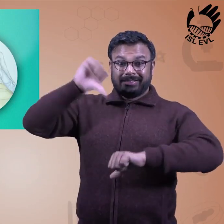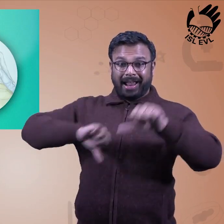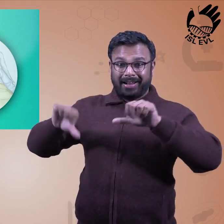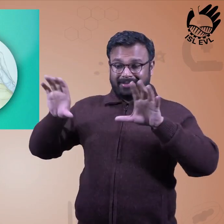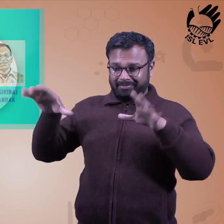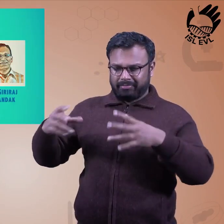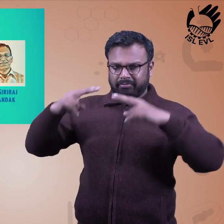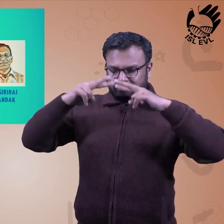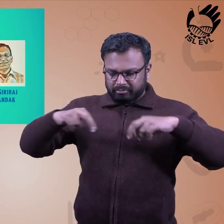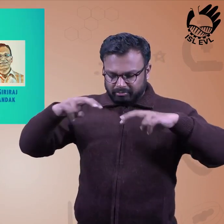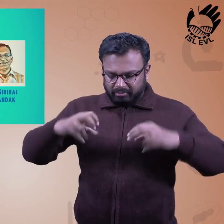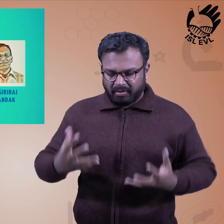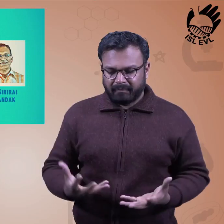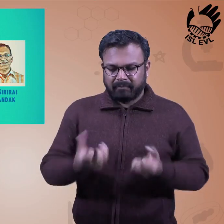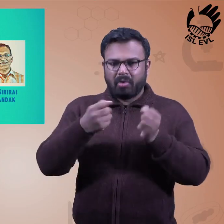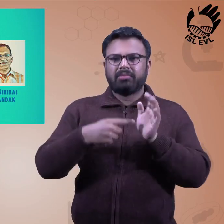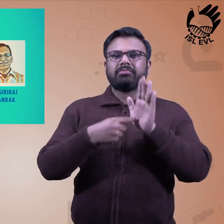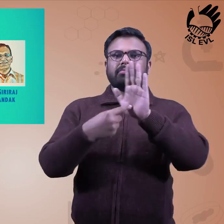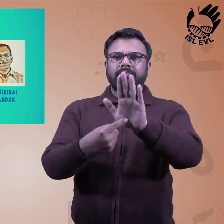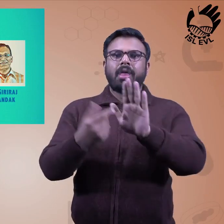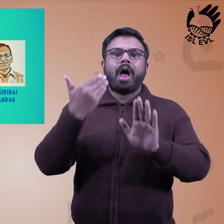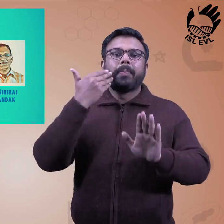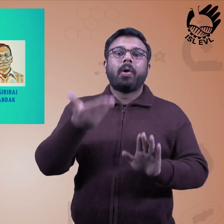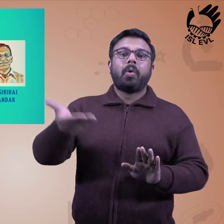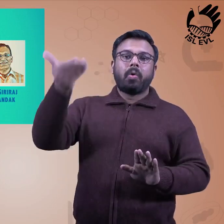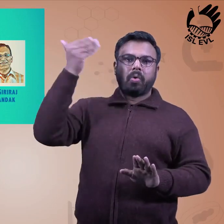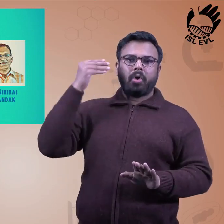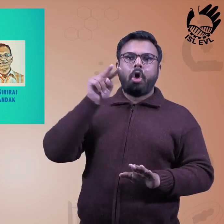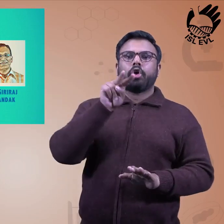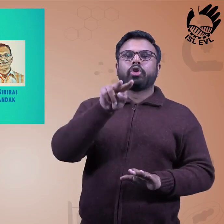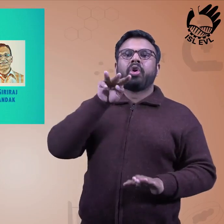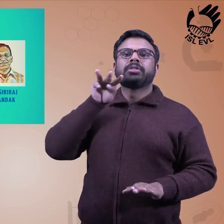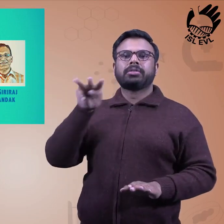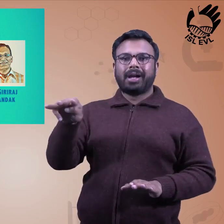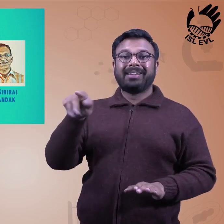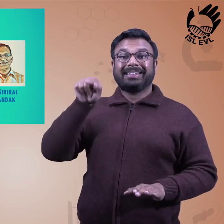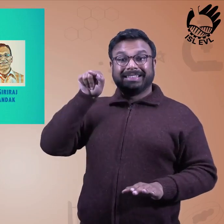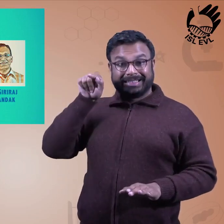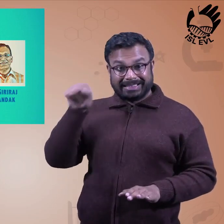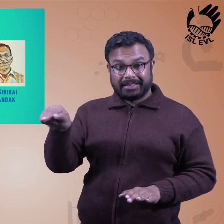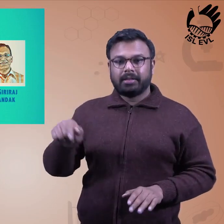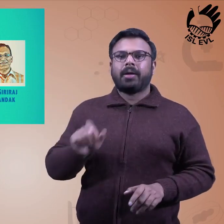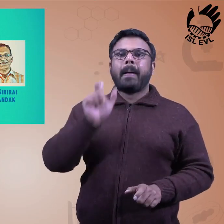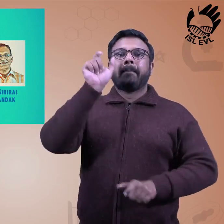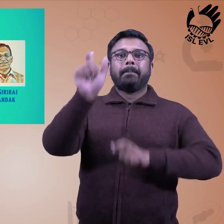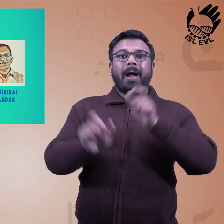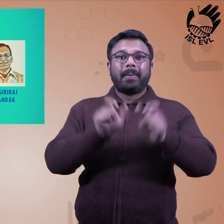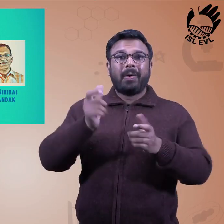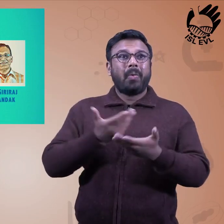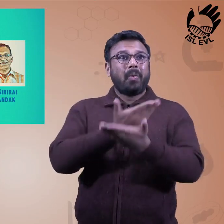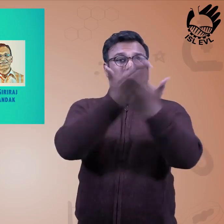Research shows that in the last 2000 years,